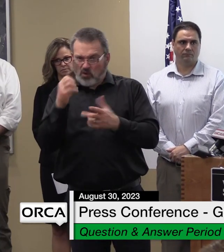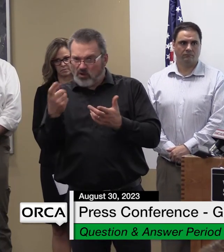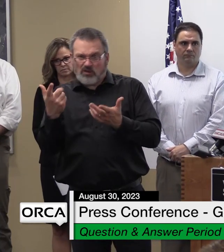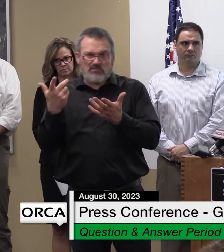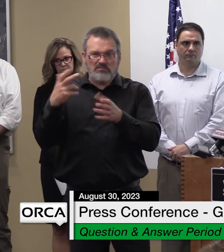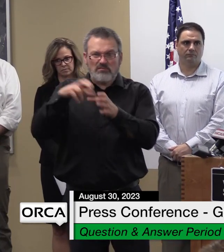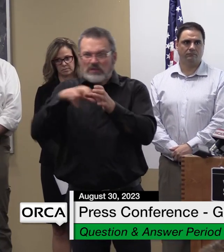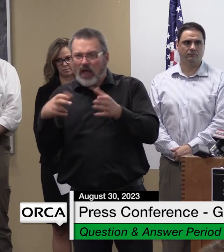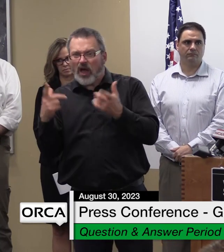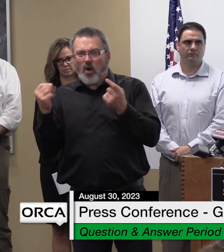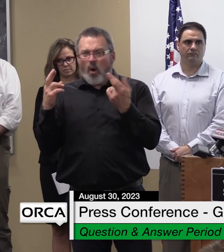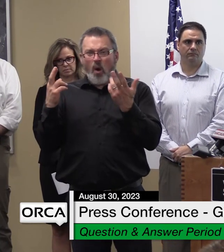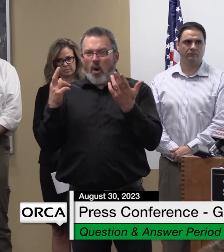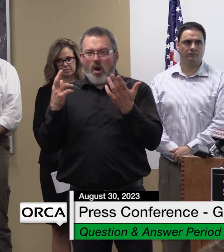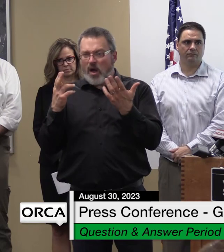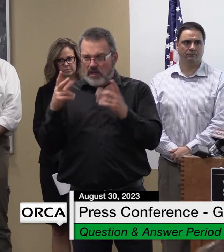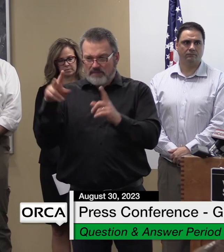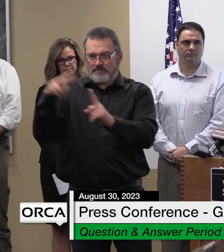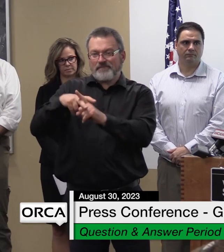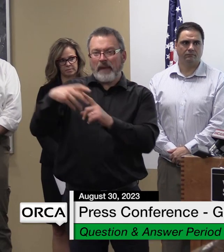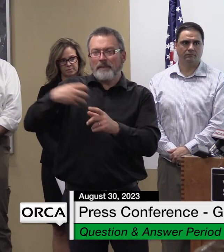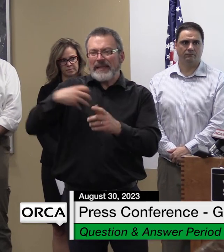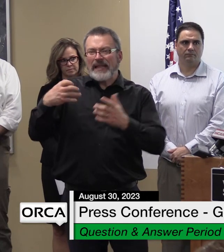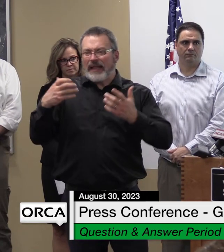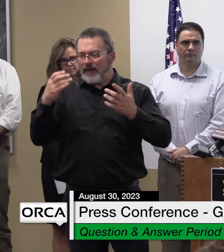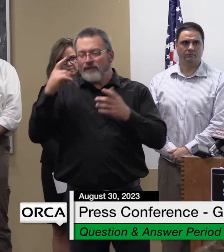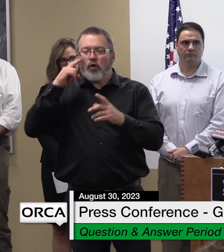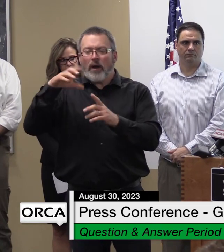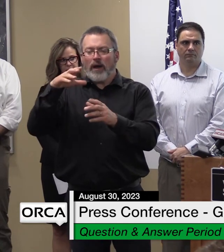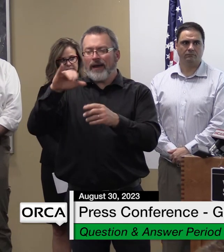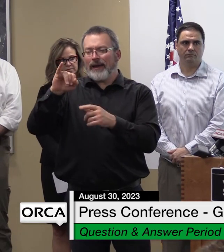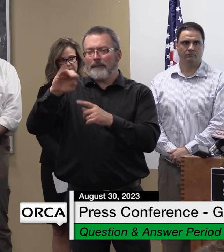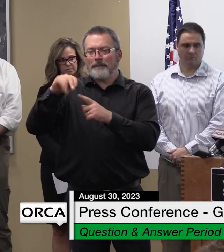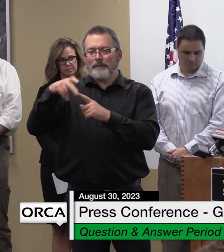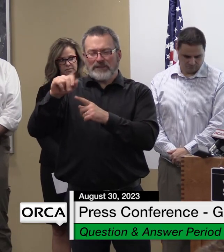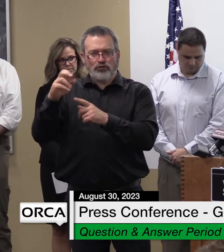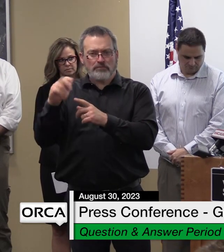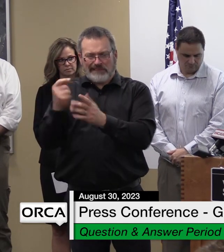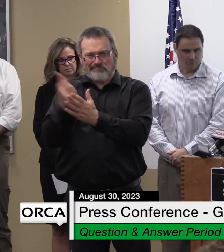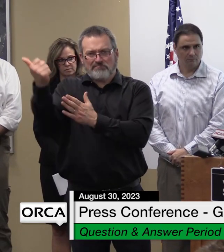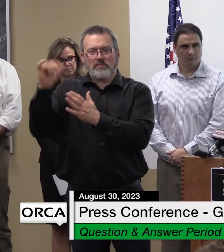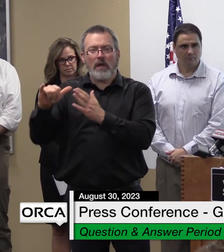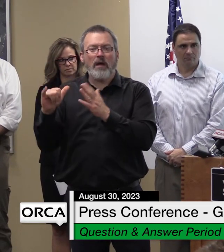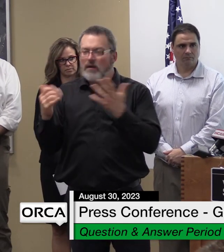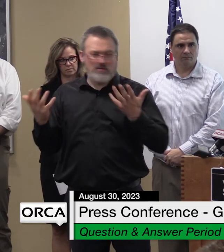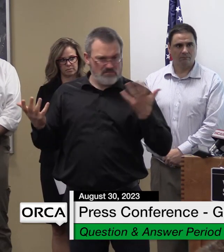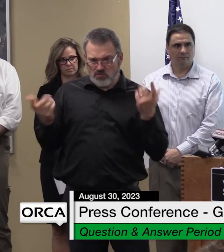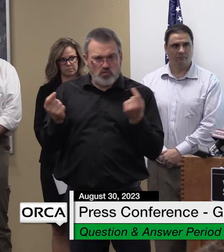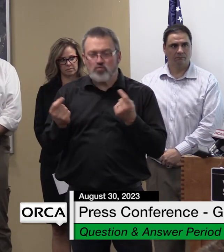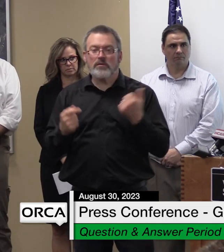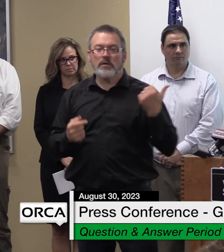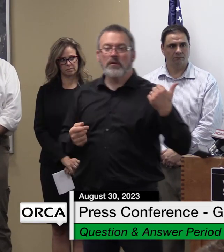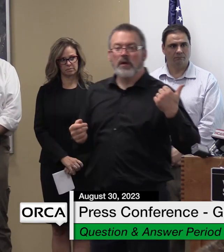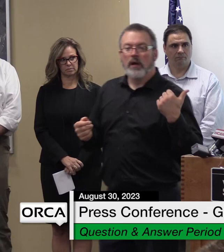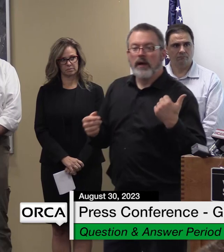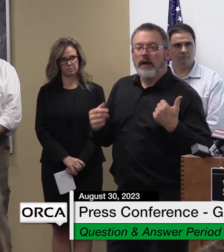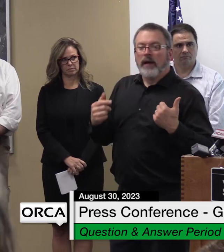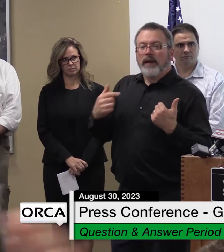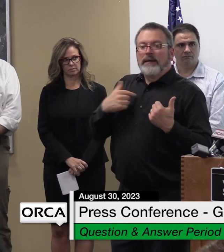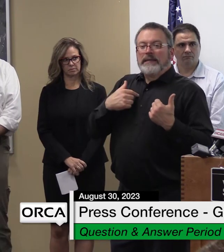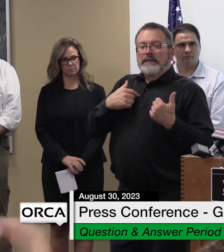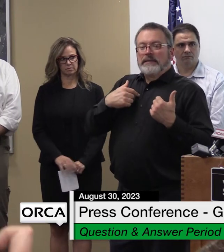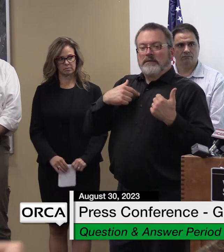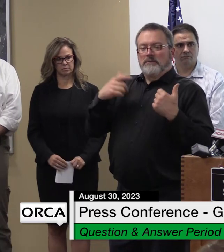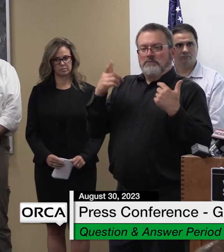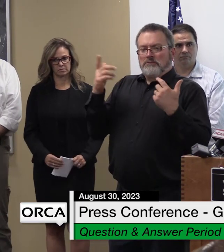should continue with its activity? I didn't believe that the sheriff, I thought he should have stepped down before he